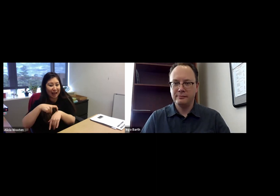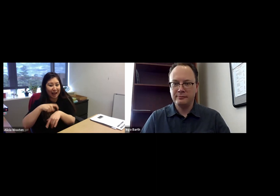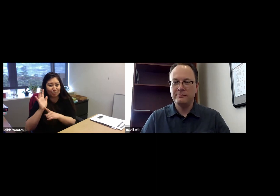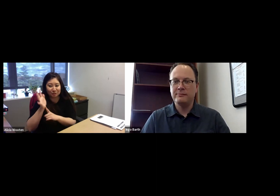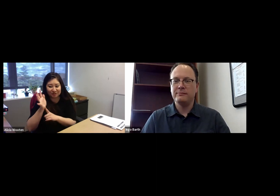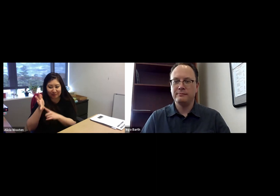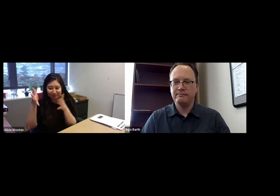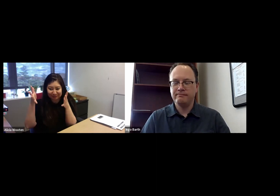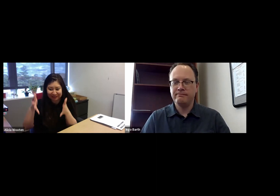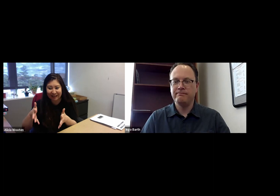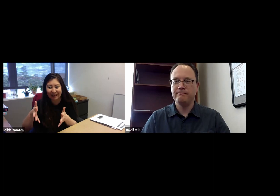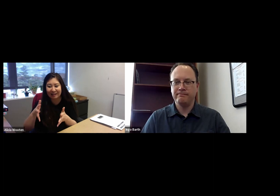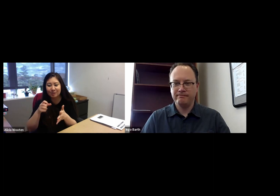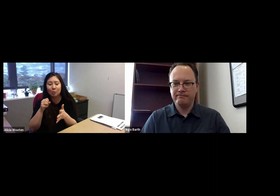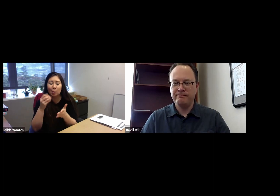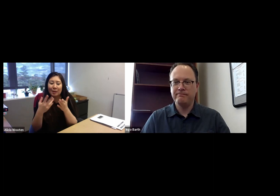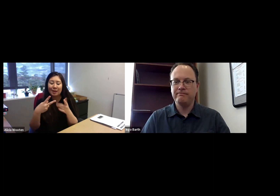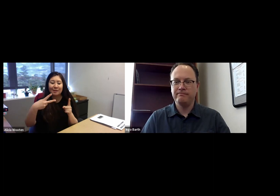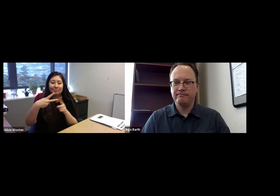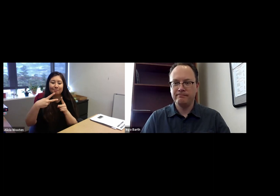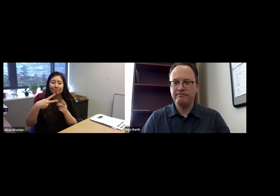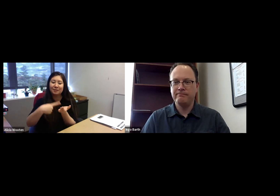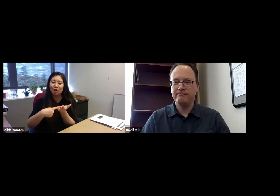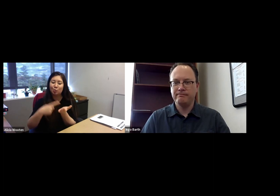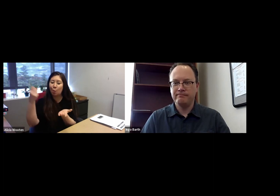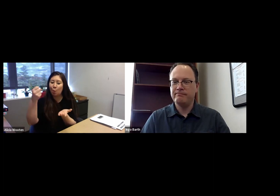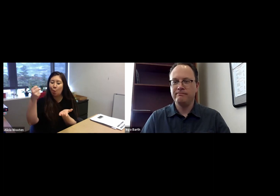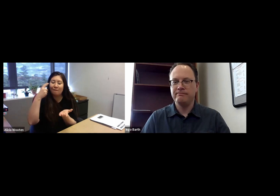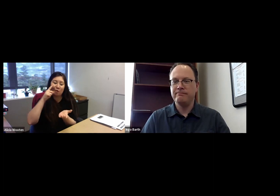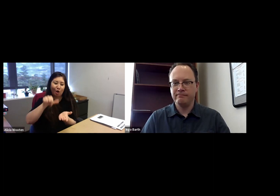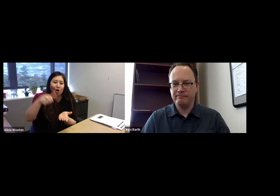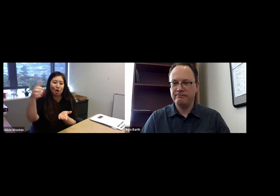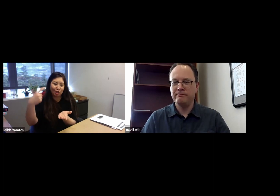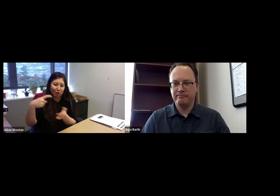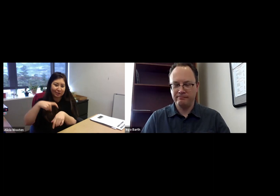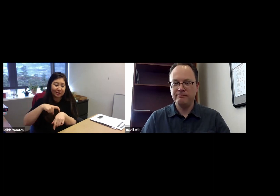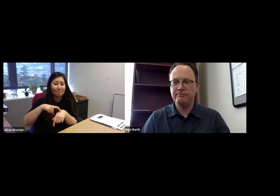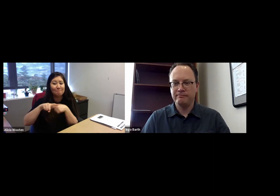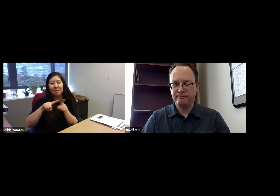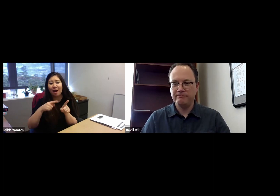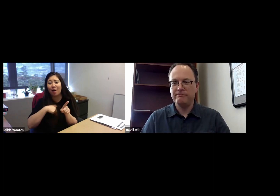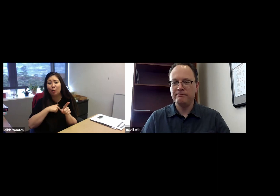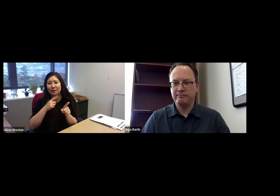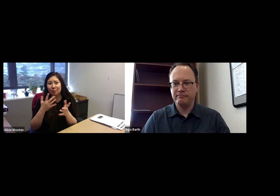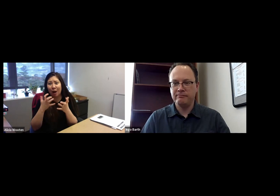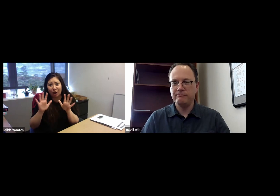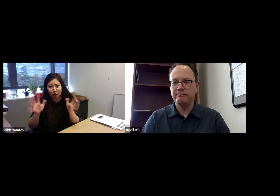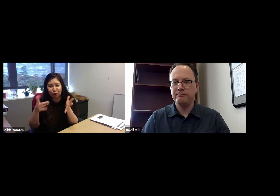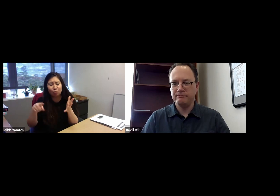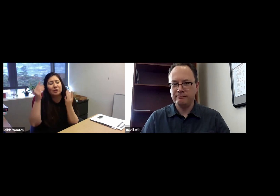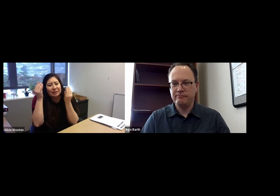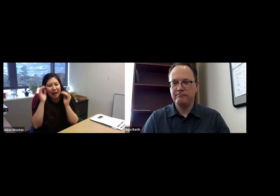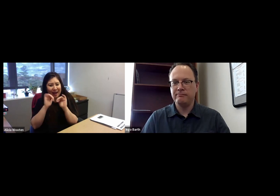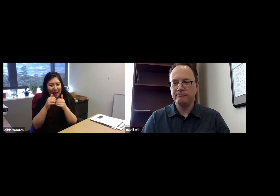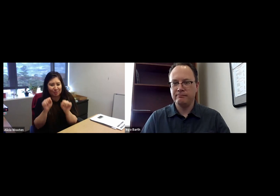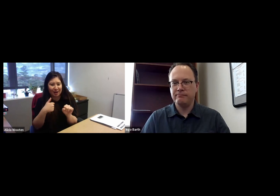Okay, now time is running out. We only have 5 minutes left. So we're going to hold on the second discussion